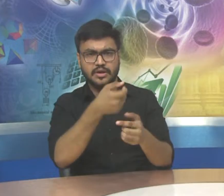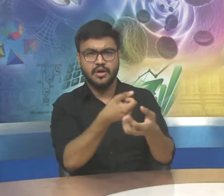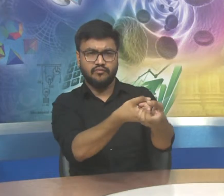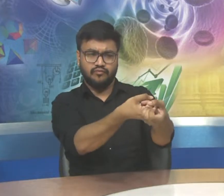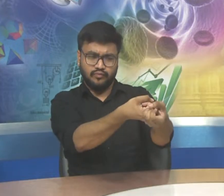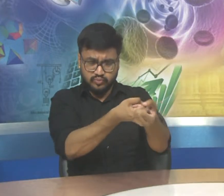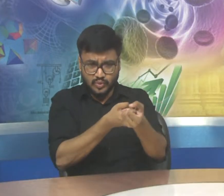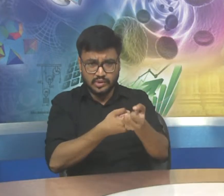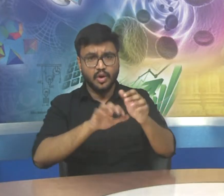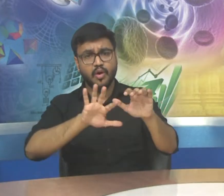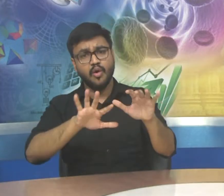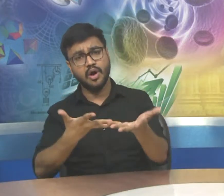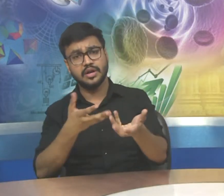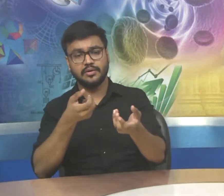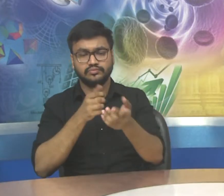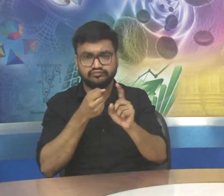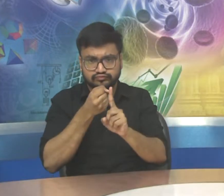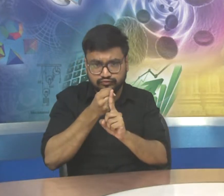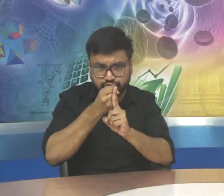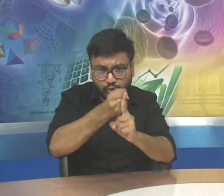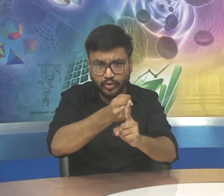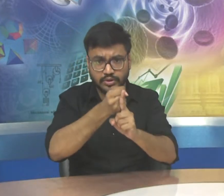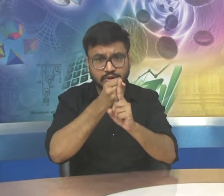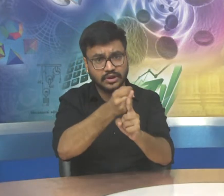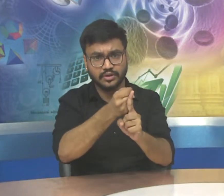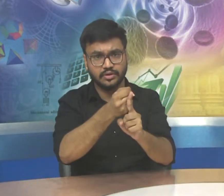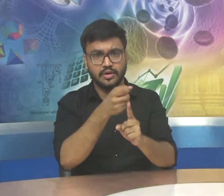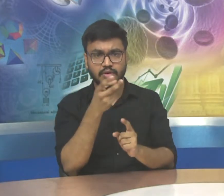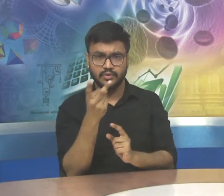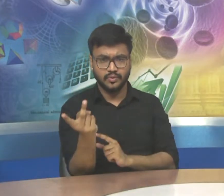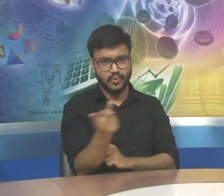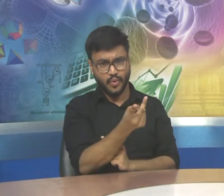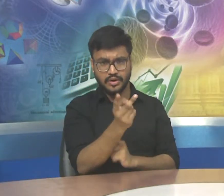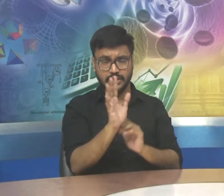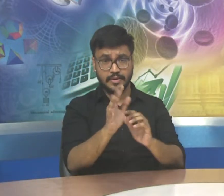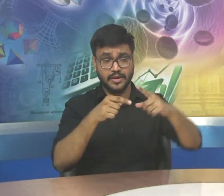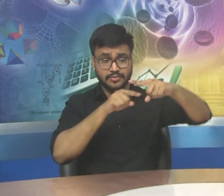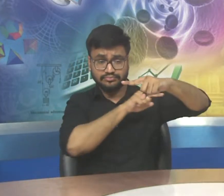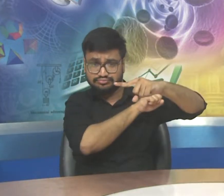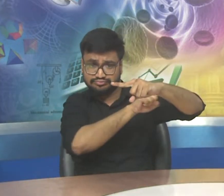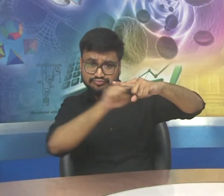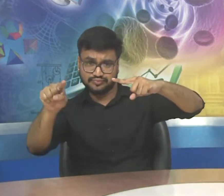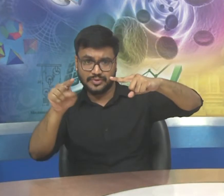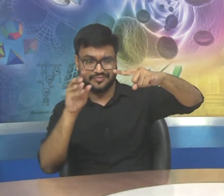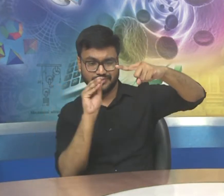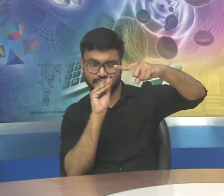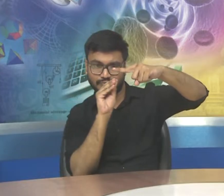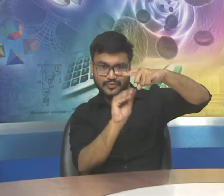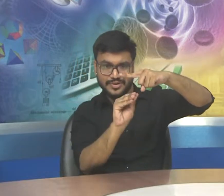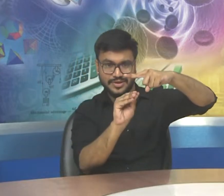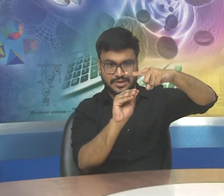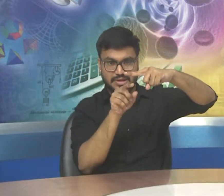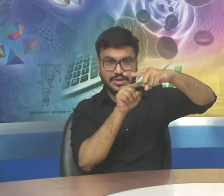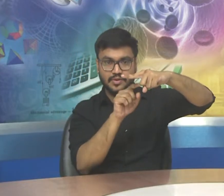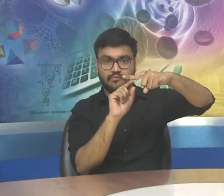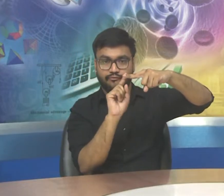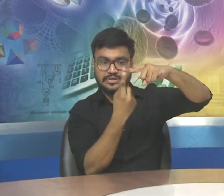In short, we can say that force is equals to push or pull